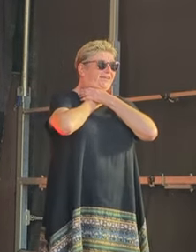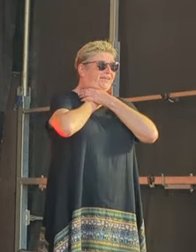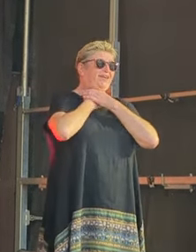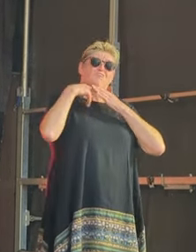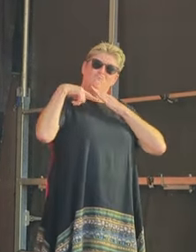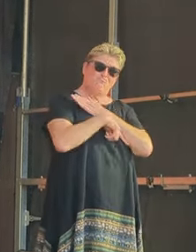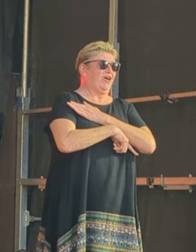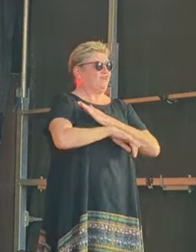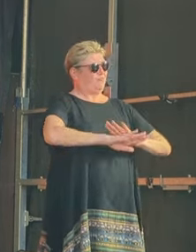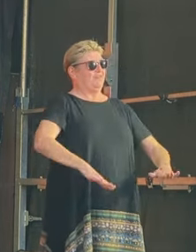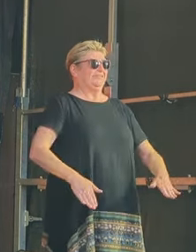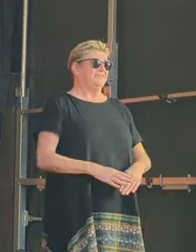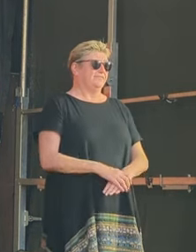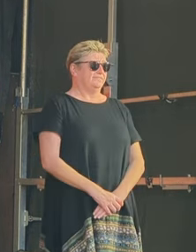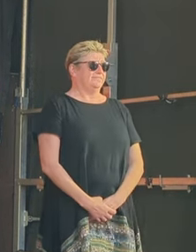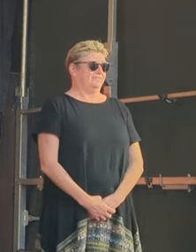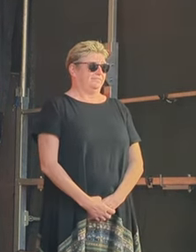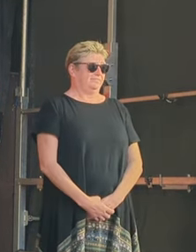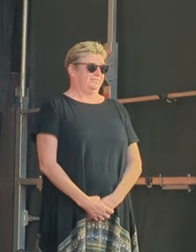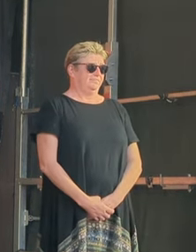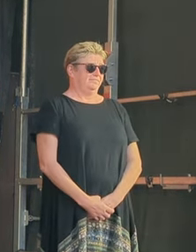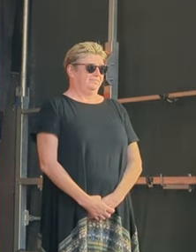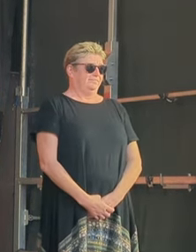bankrupt Britain.